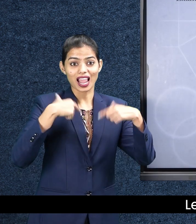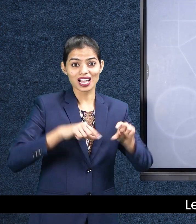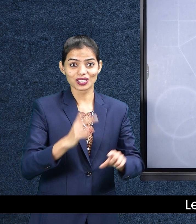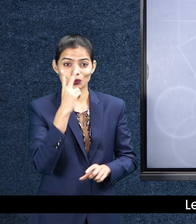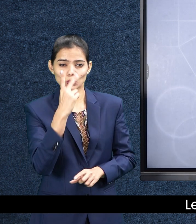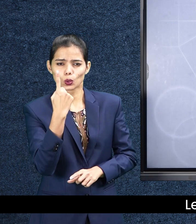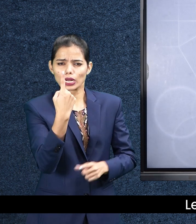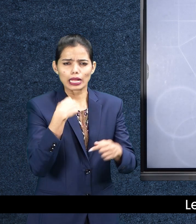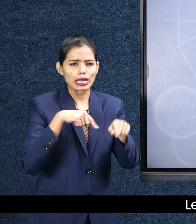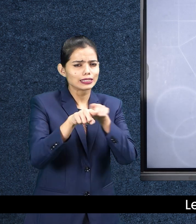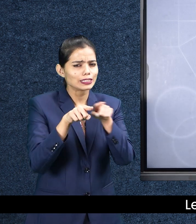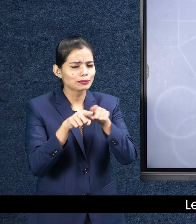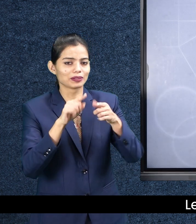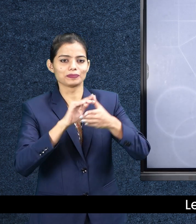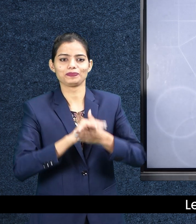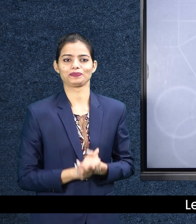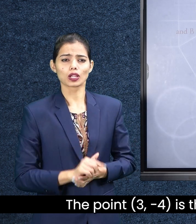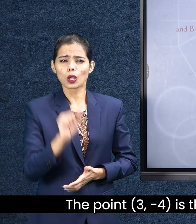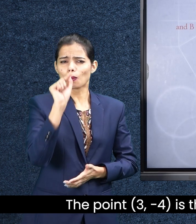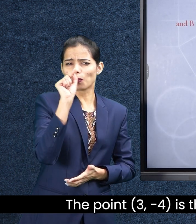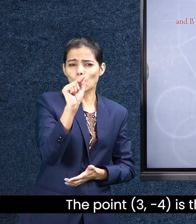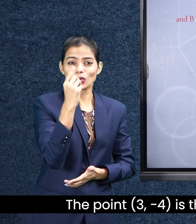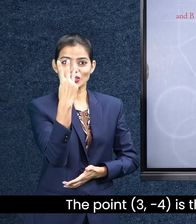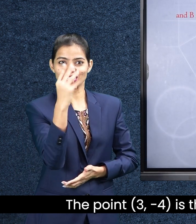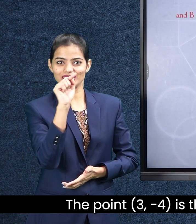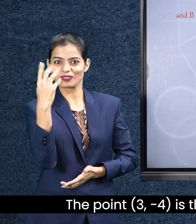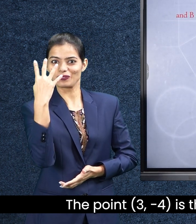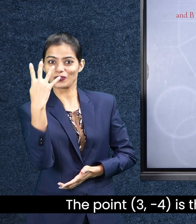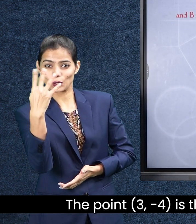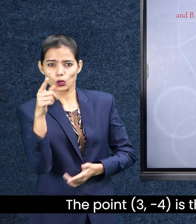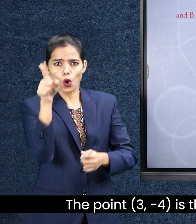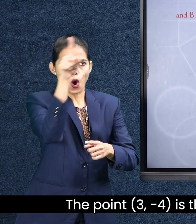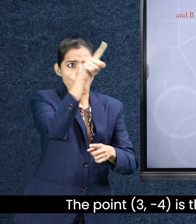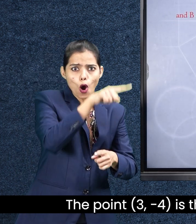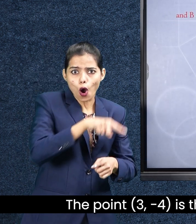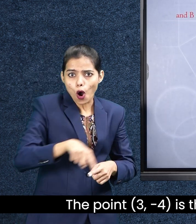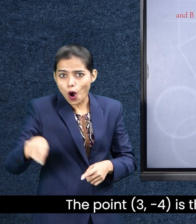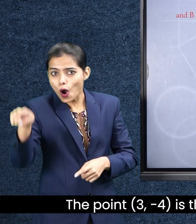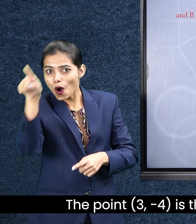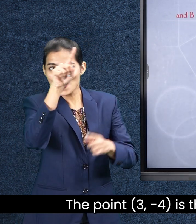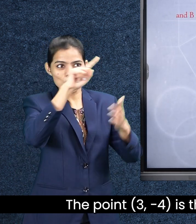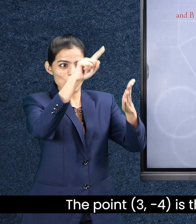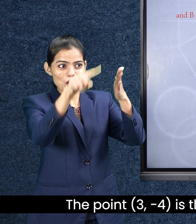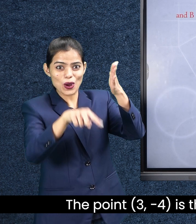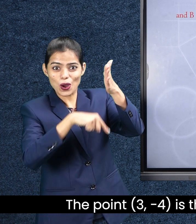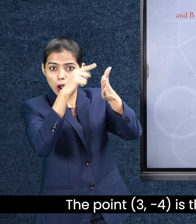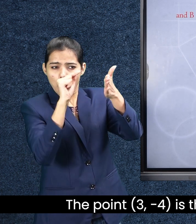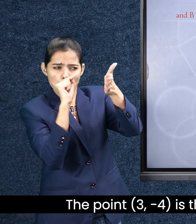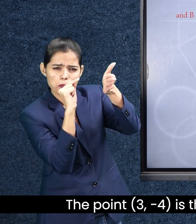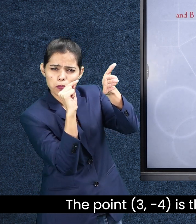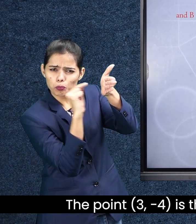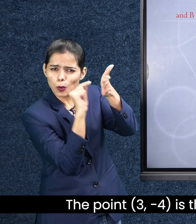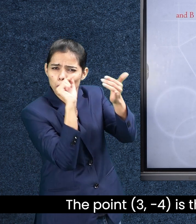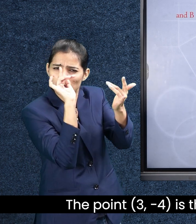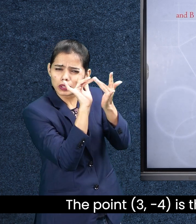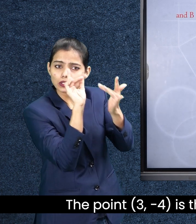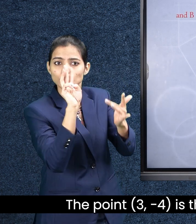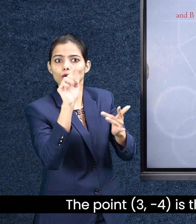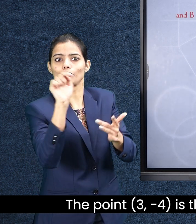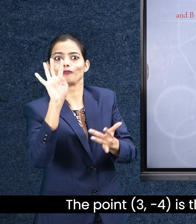Let us see one example. The point 3, minus 4 is the center of a circle. If AB